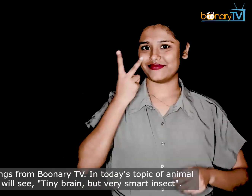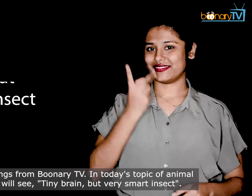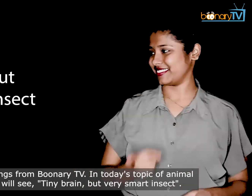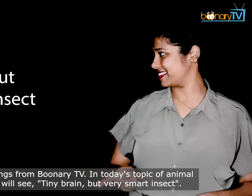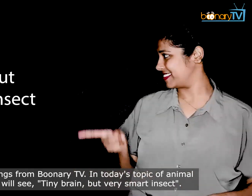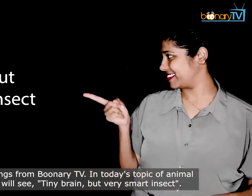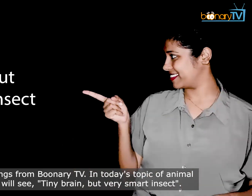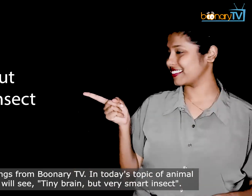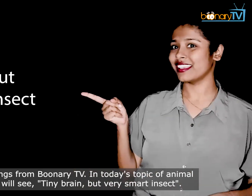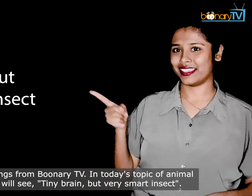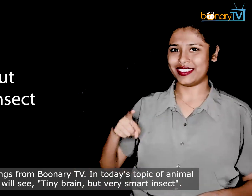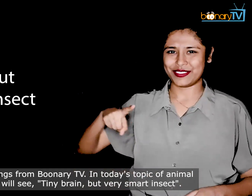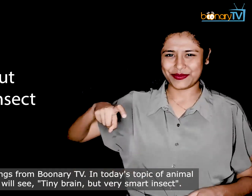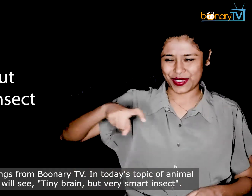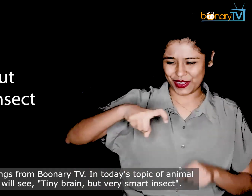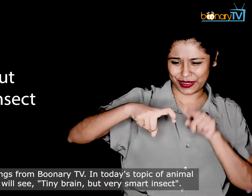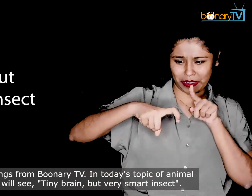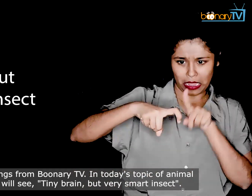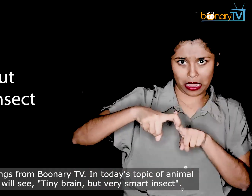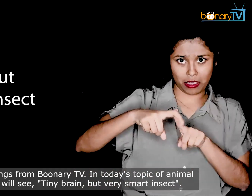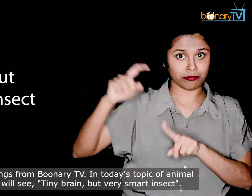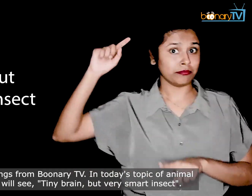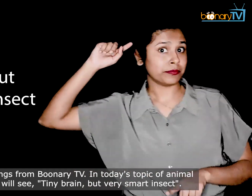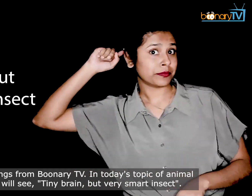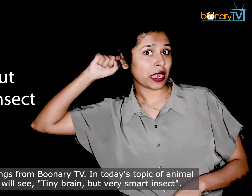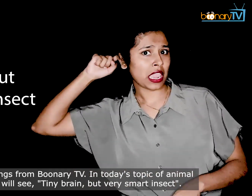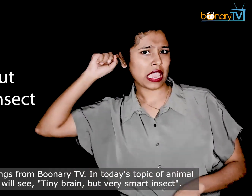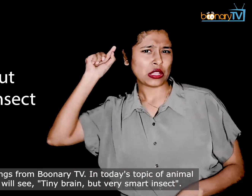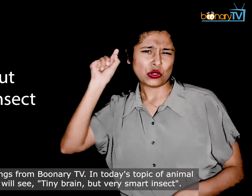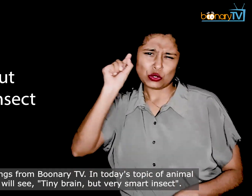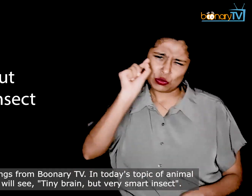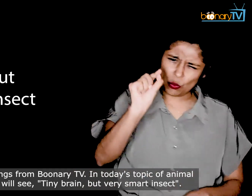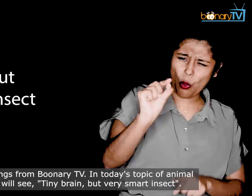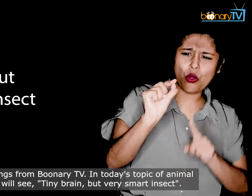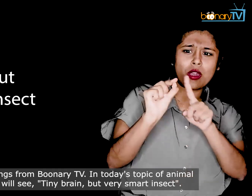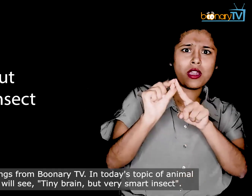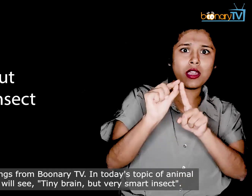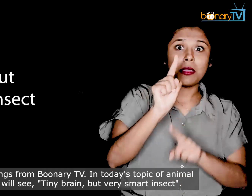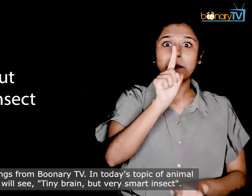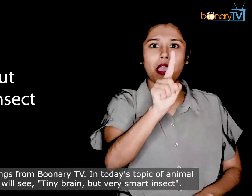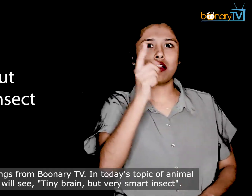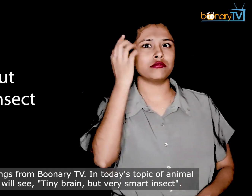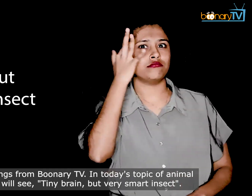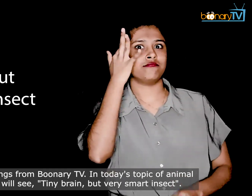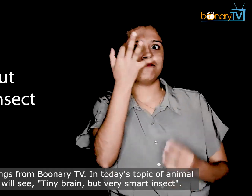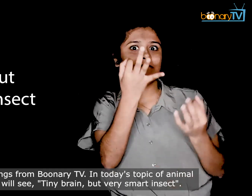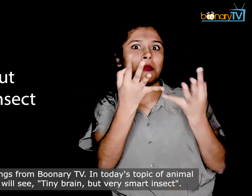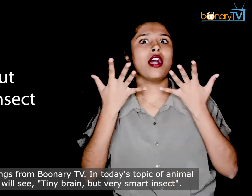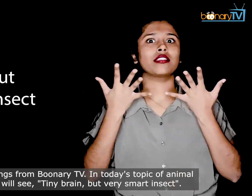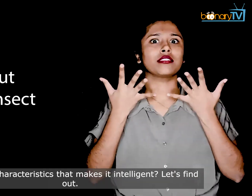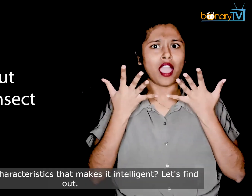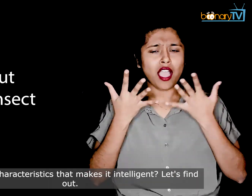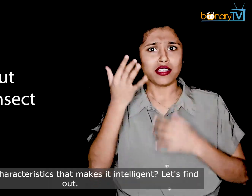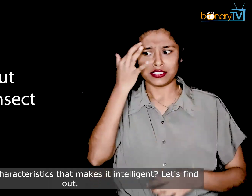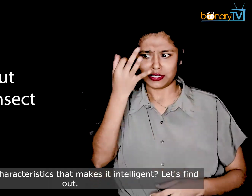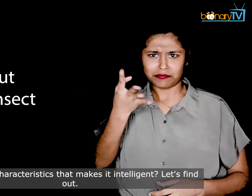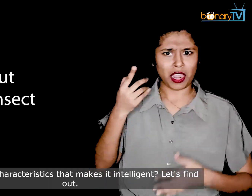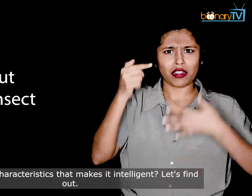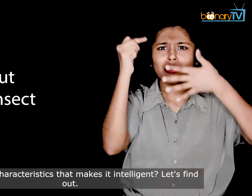see tiny brain but very smart insect. What are its characteristics